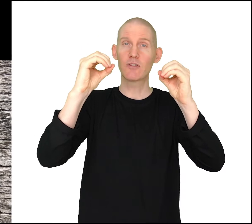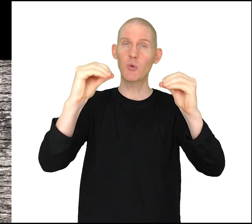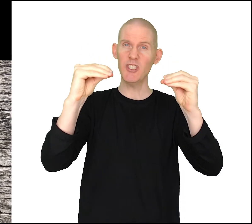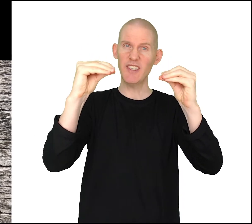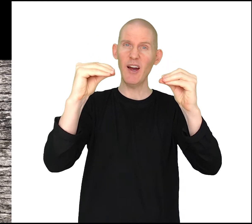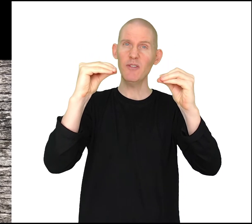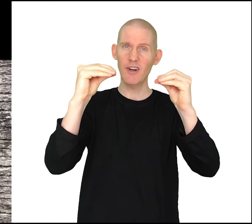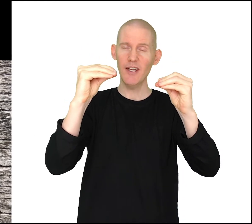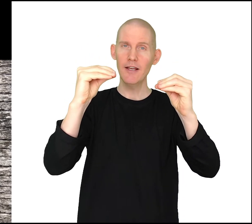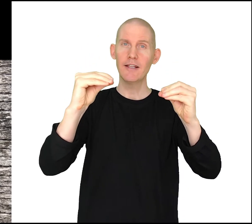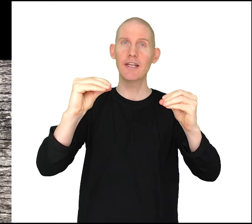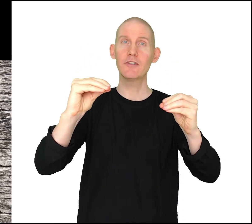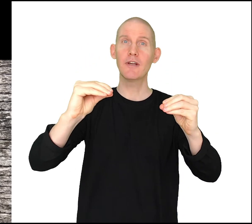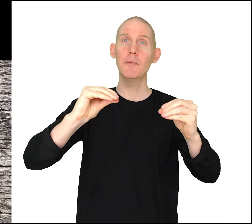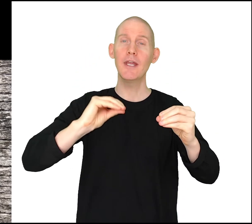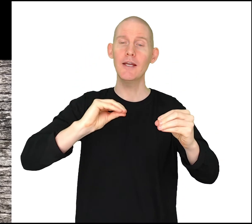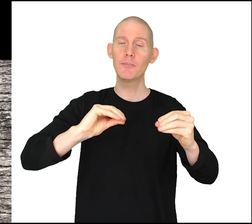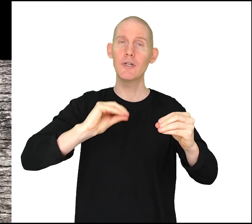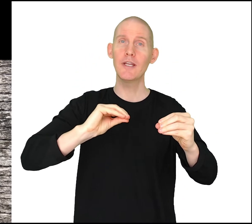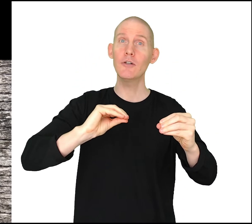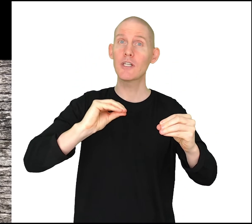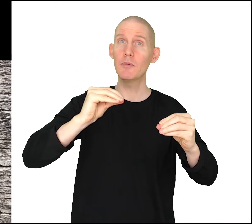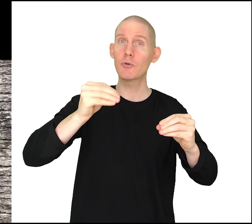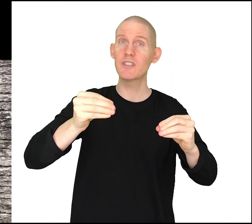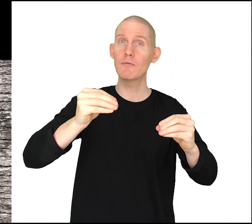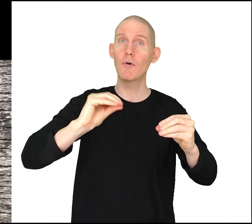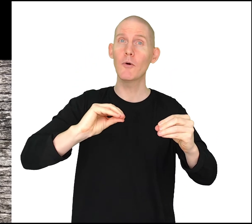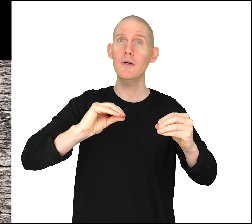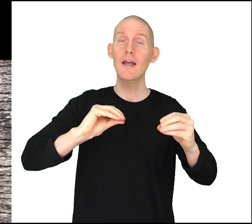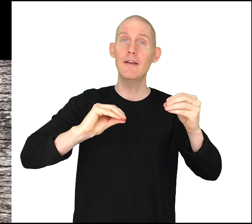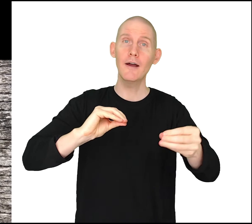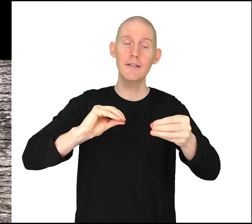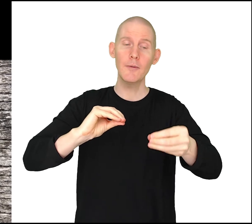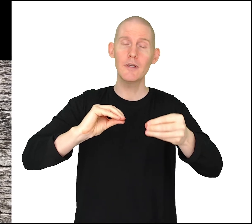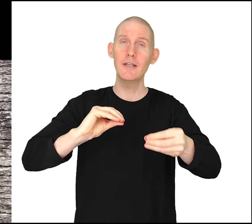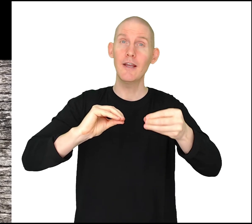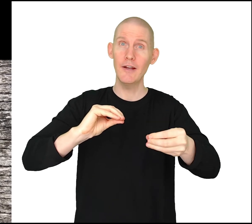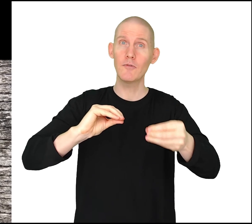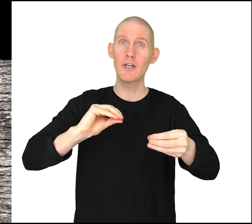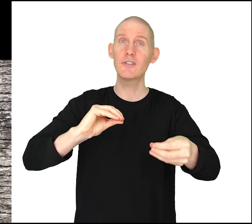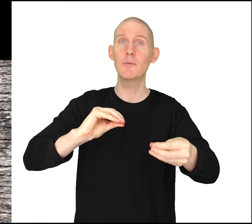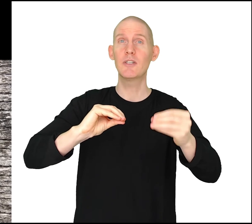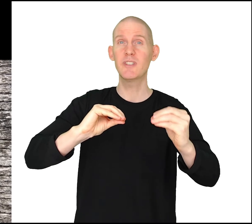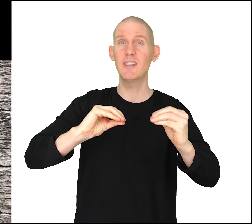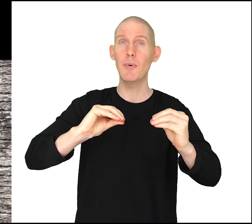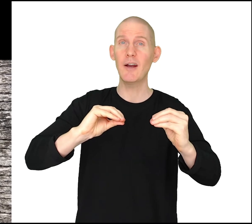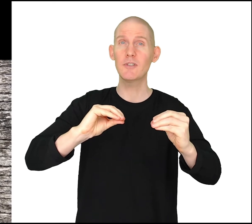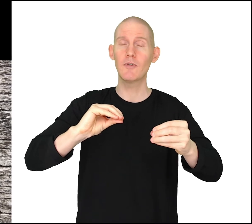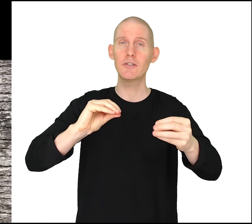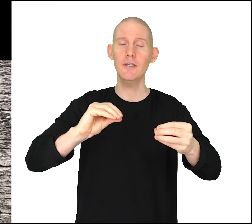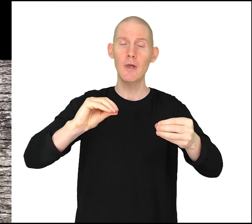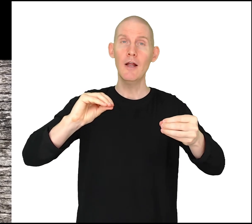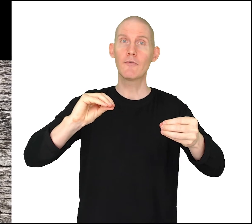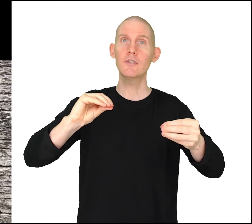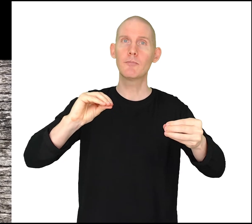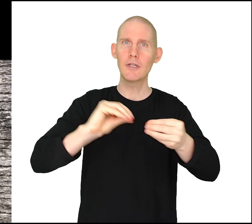That's squished down, right? Take your dominant hand, put it here. It's going to be twisting forward. Non-dominant hand over here is going to be twisting backwards